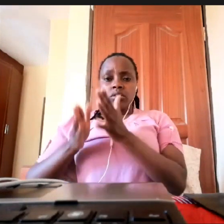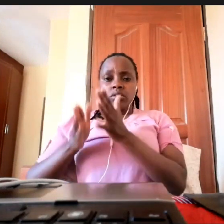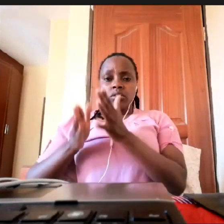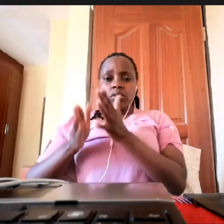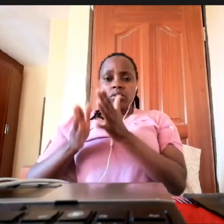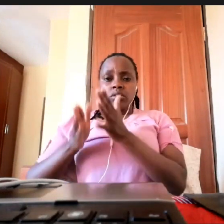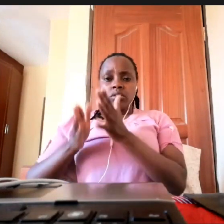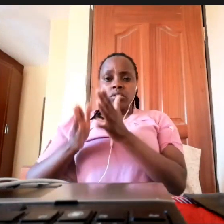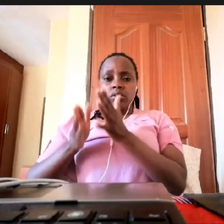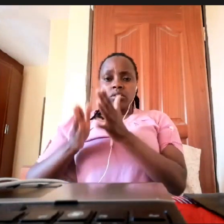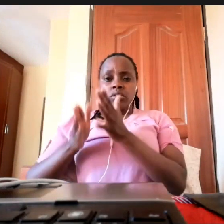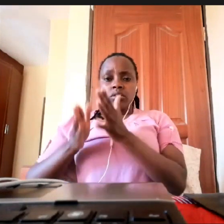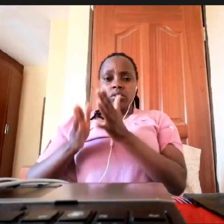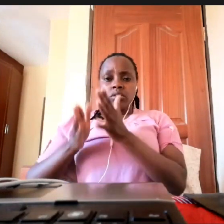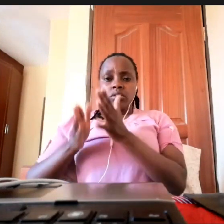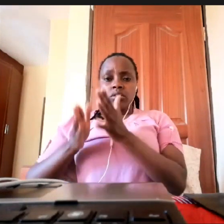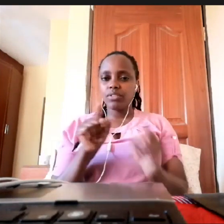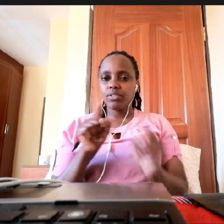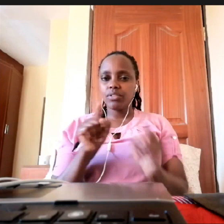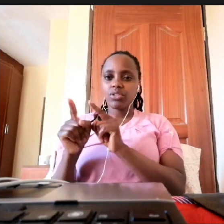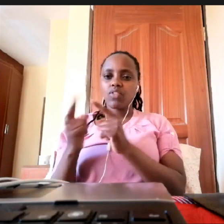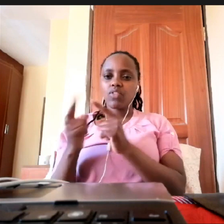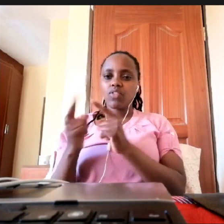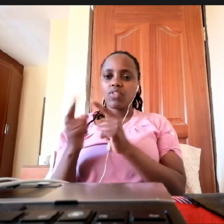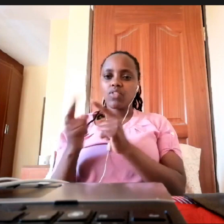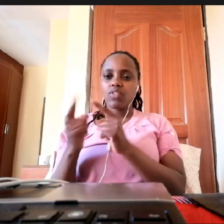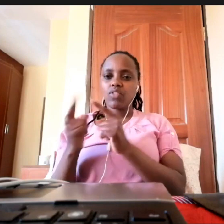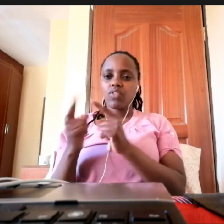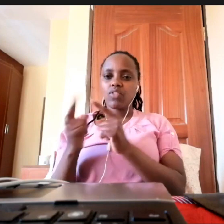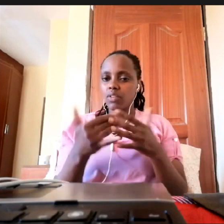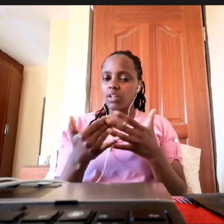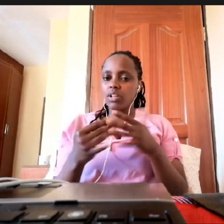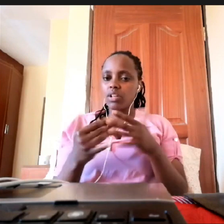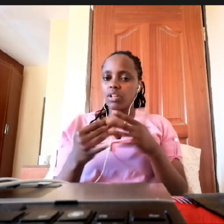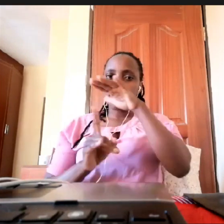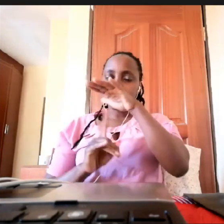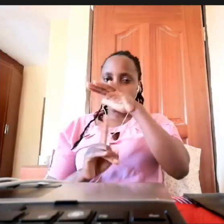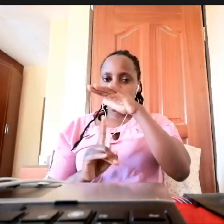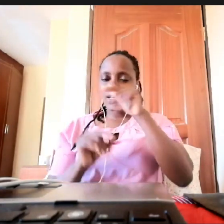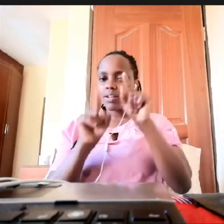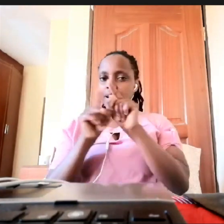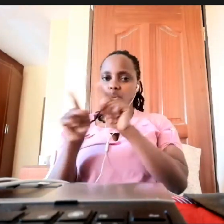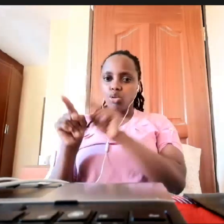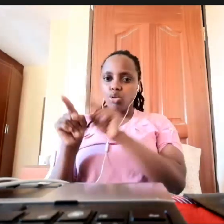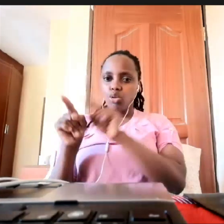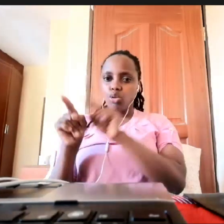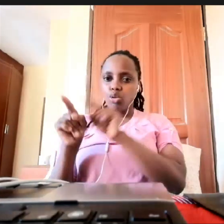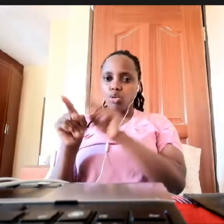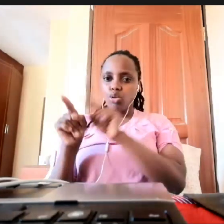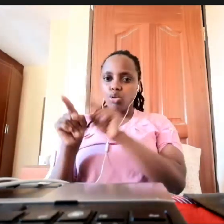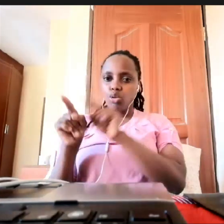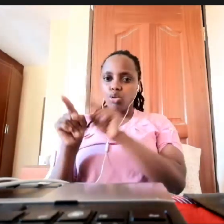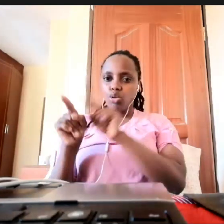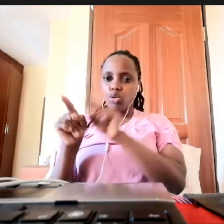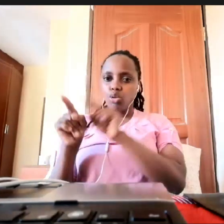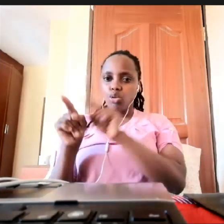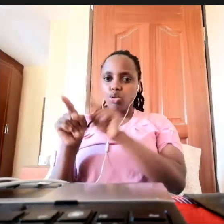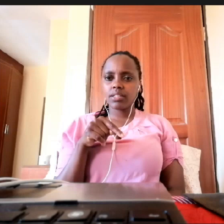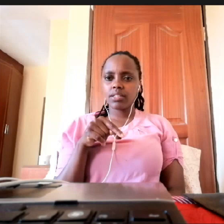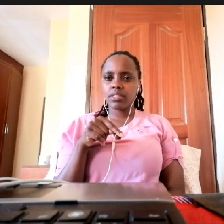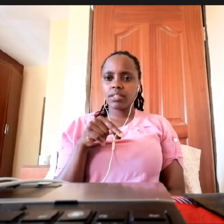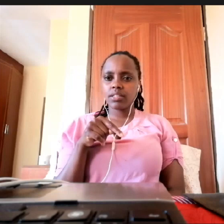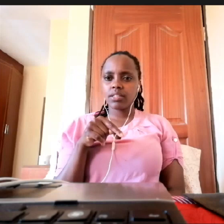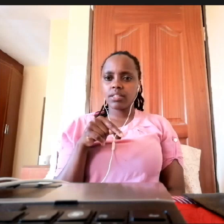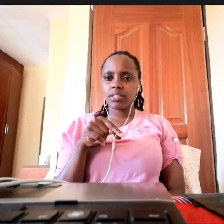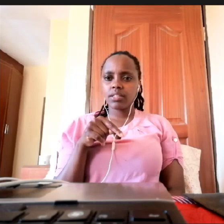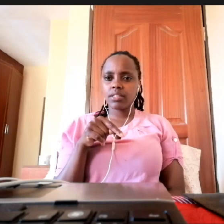visits and we spoke about it to the ministry, and we noted